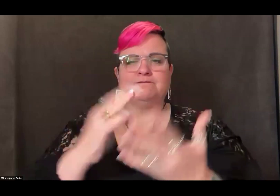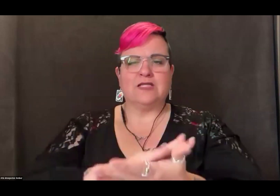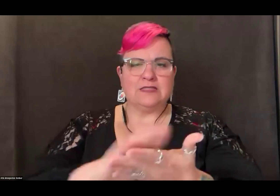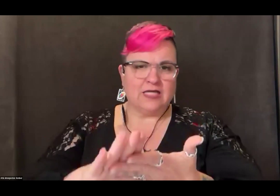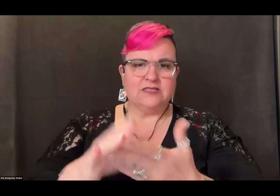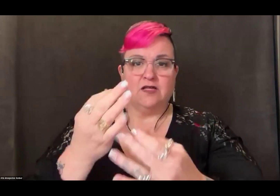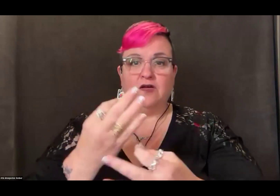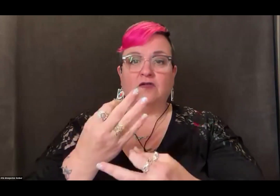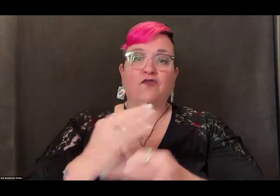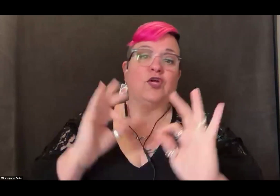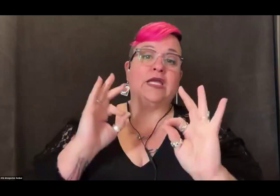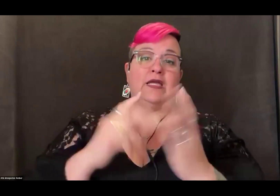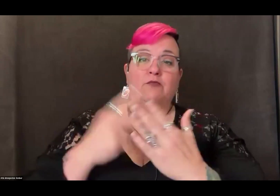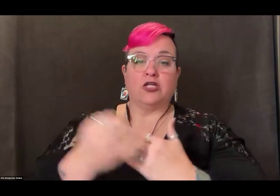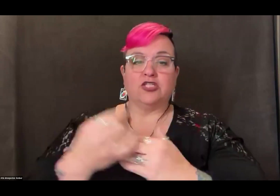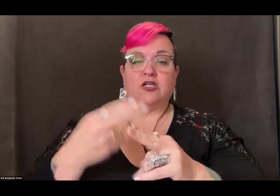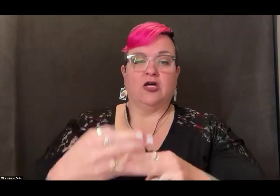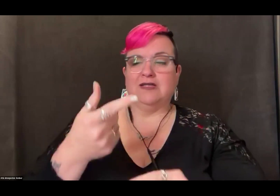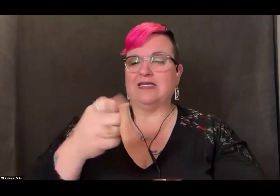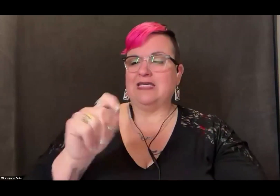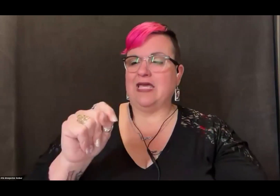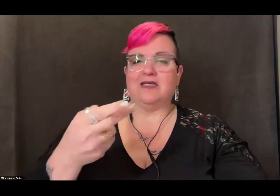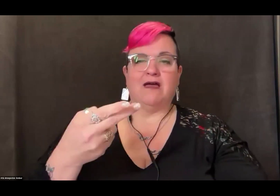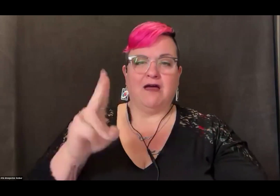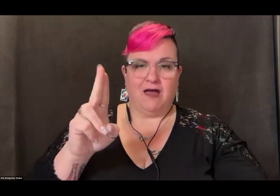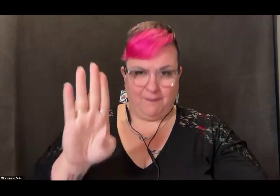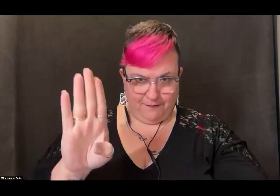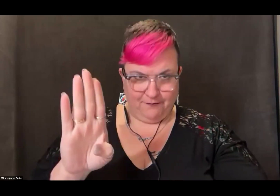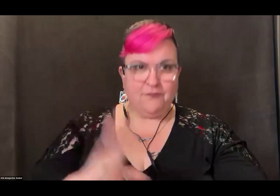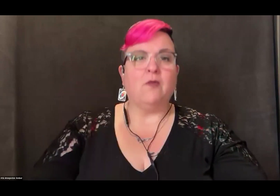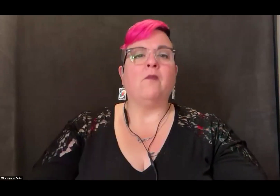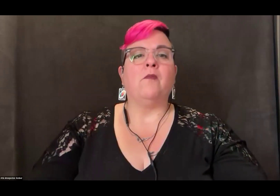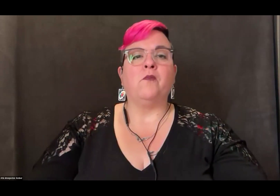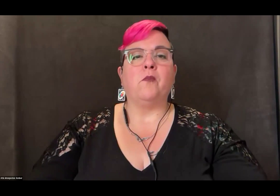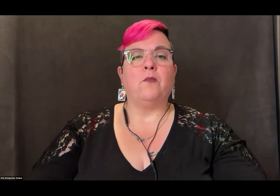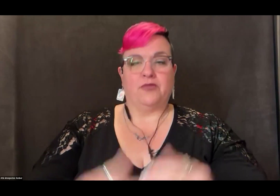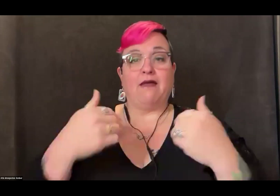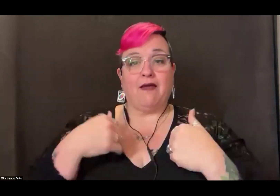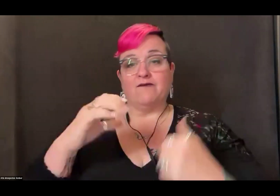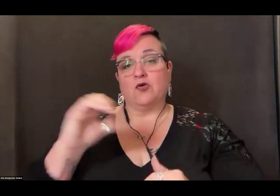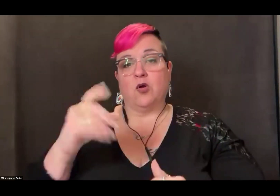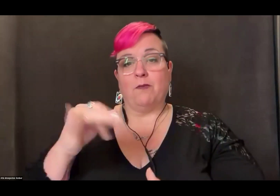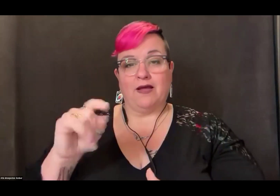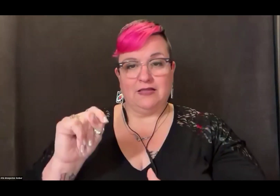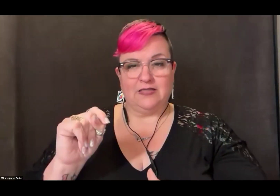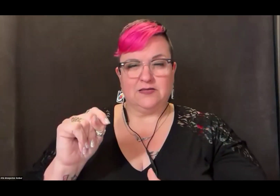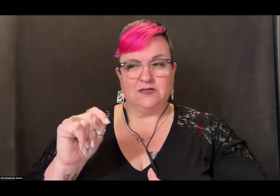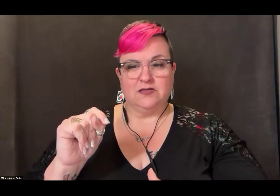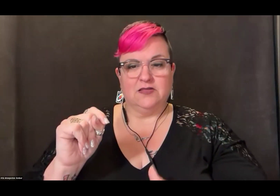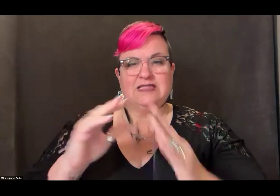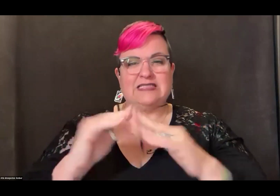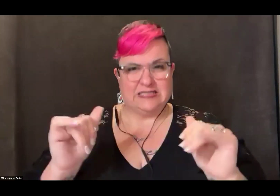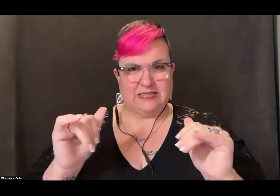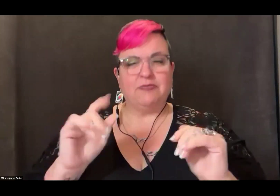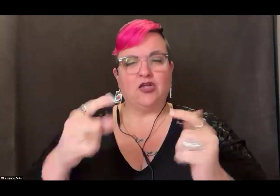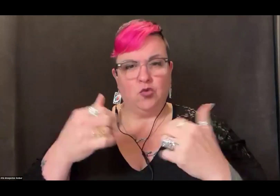free projects on GitHub, and they have Copilot-like systems that you